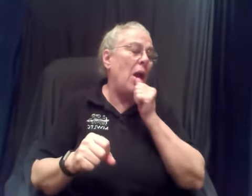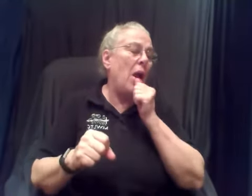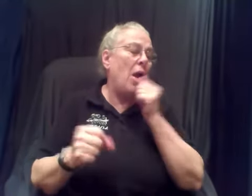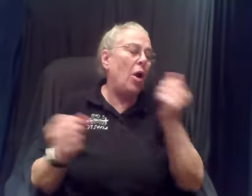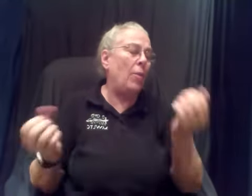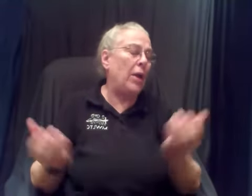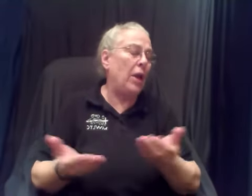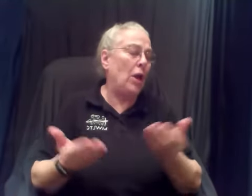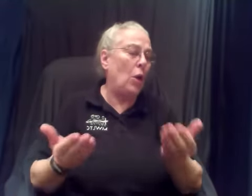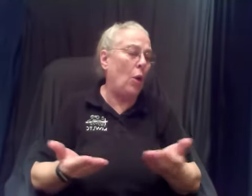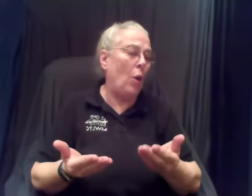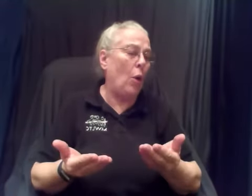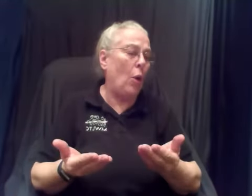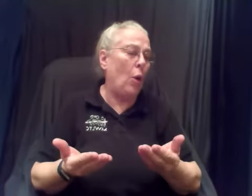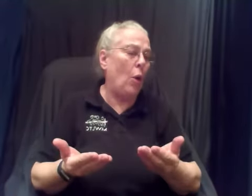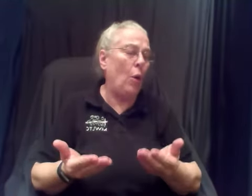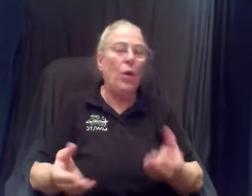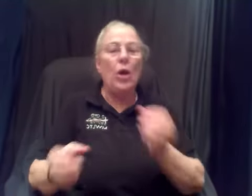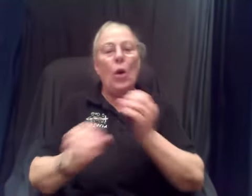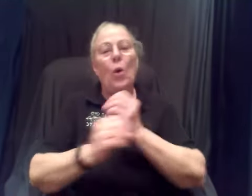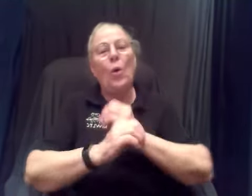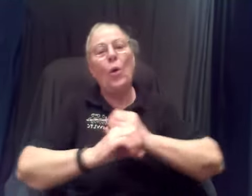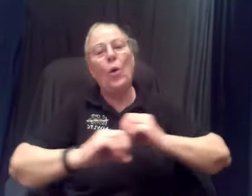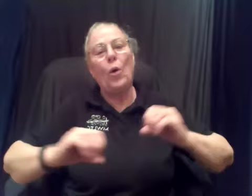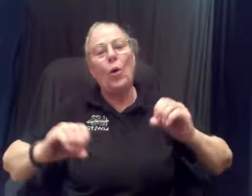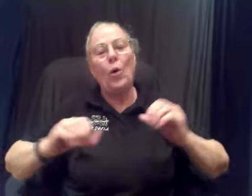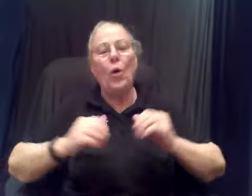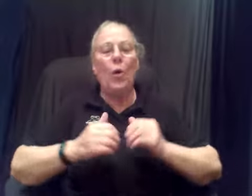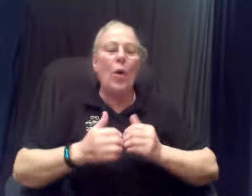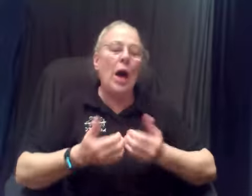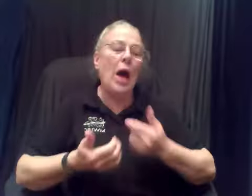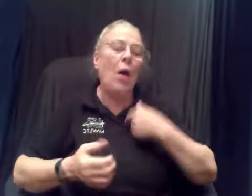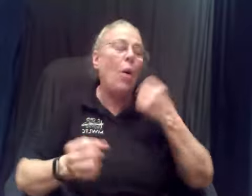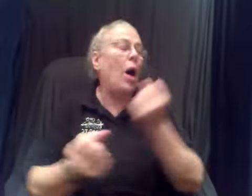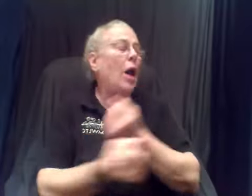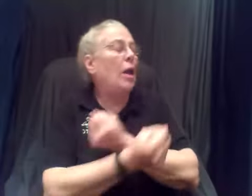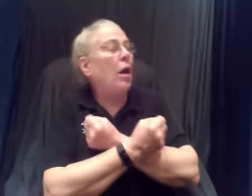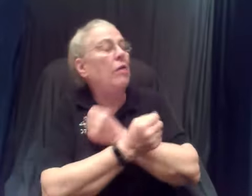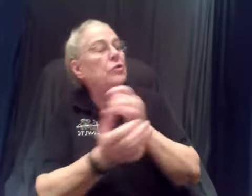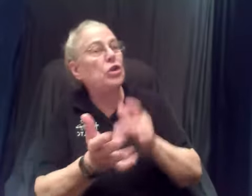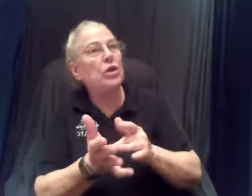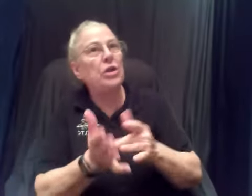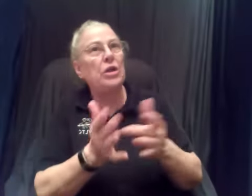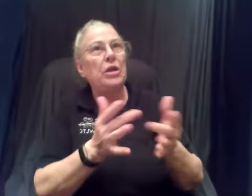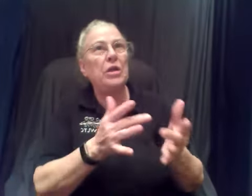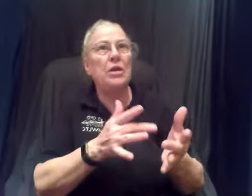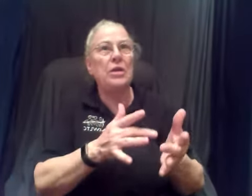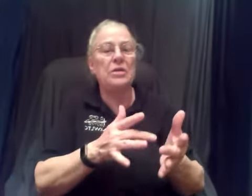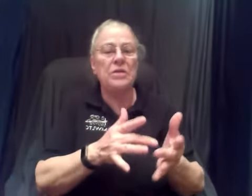bear below. Oh, how I love